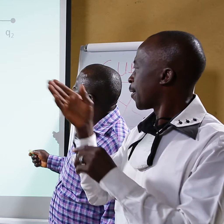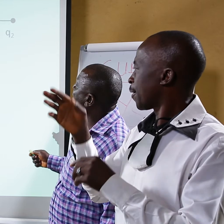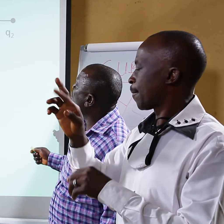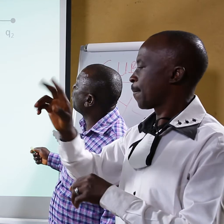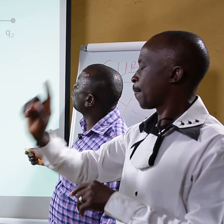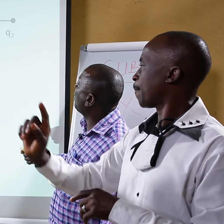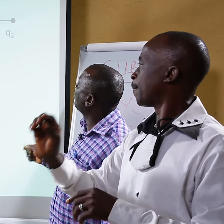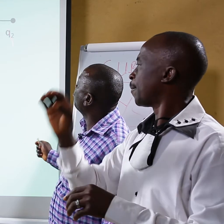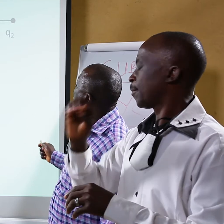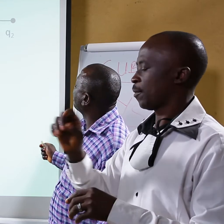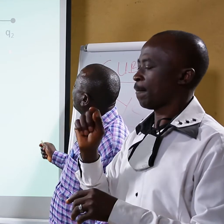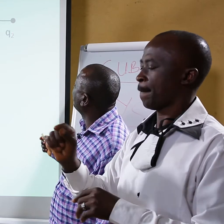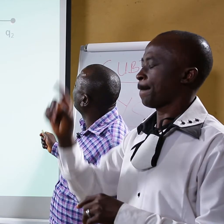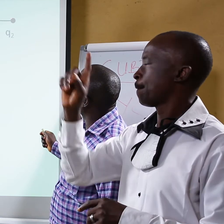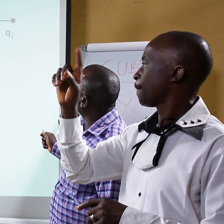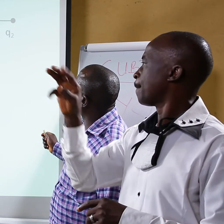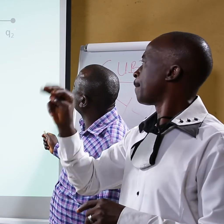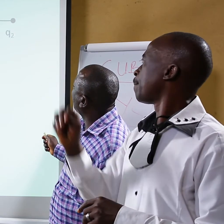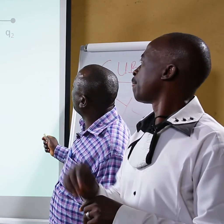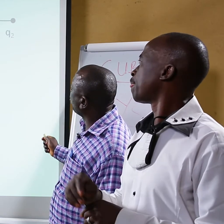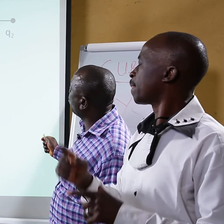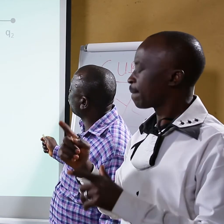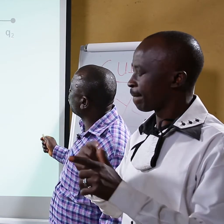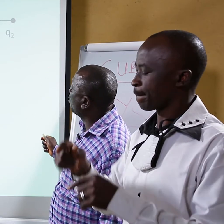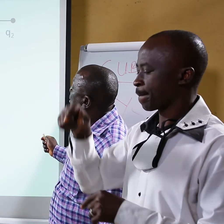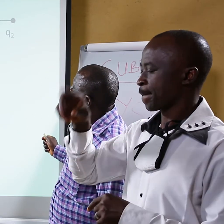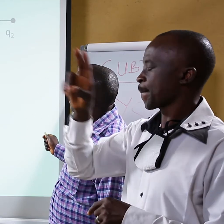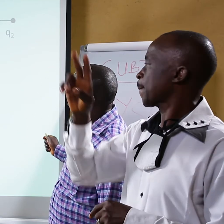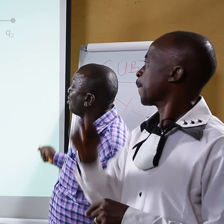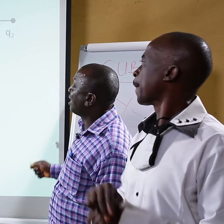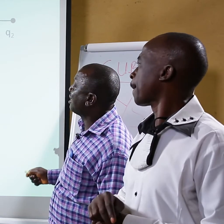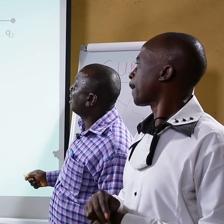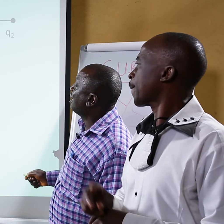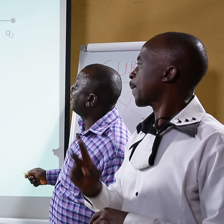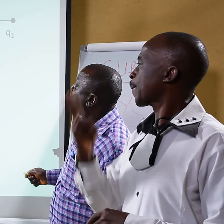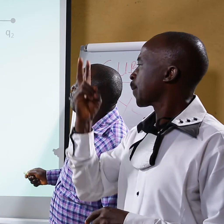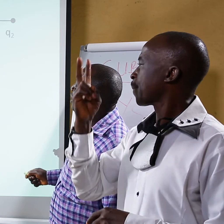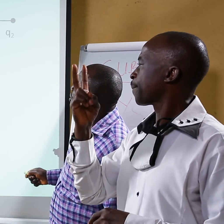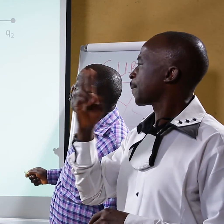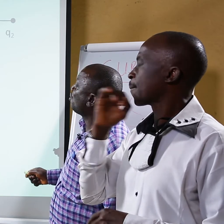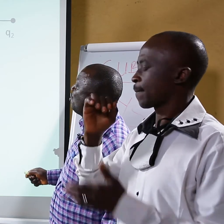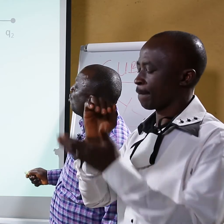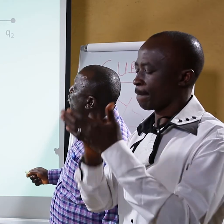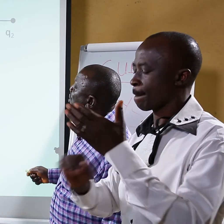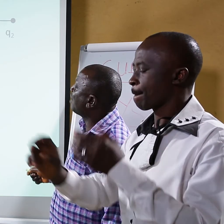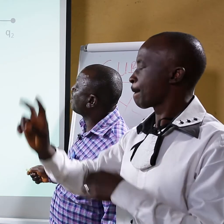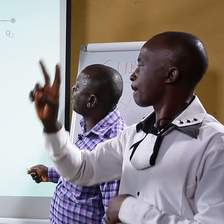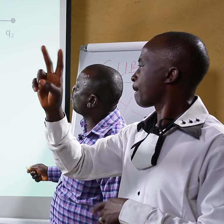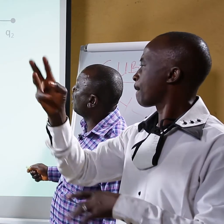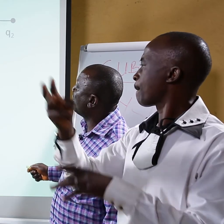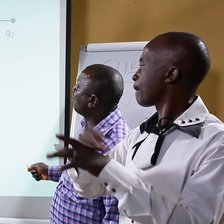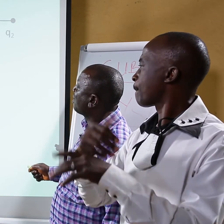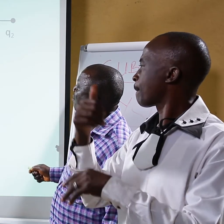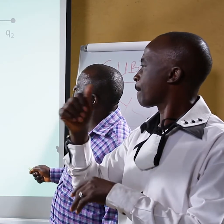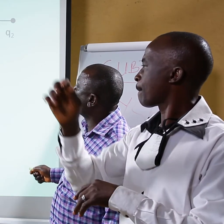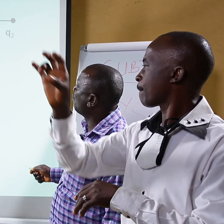R1, is 0.1 meter. Then our Q2, second charge, is minus 2 times 10 raised to